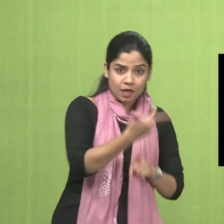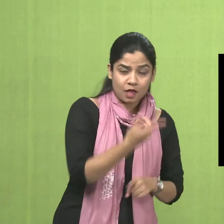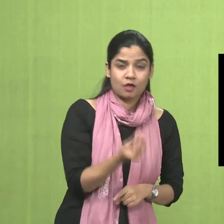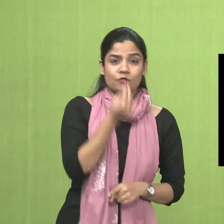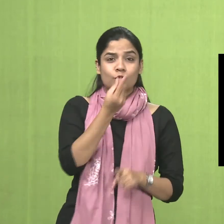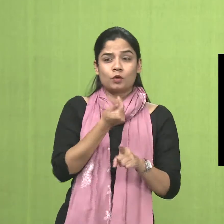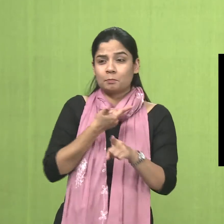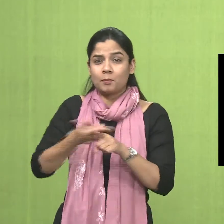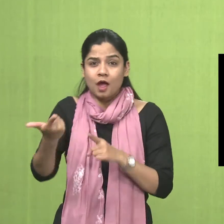that expenditure of money.